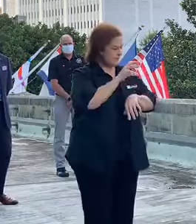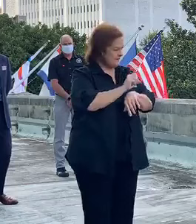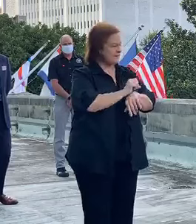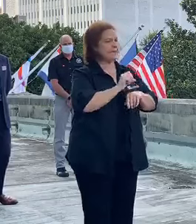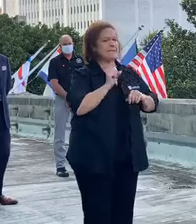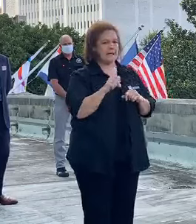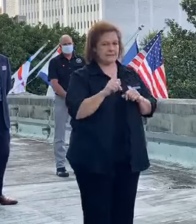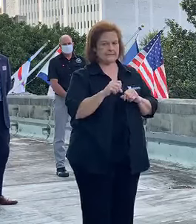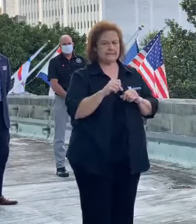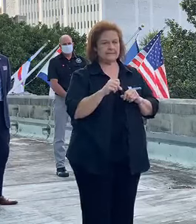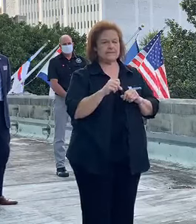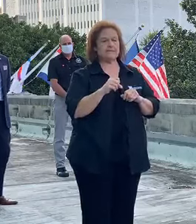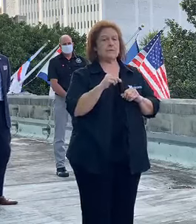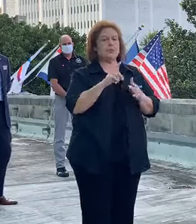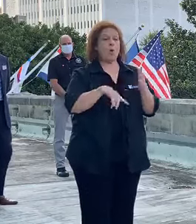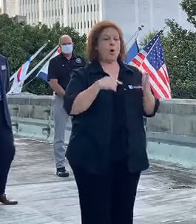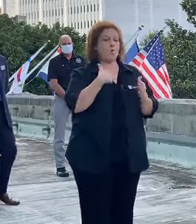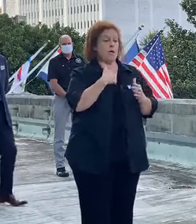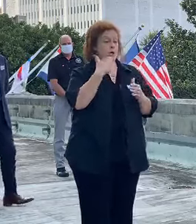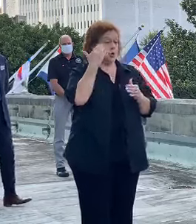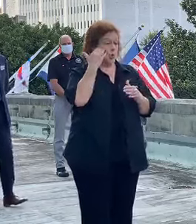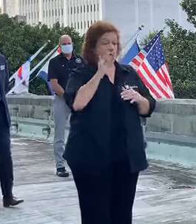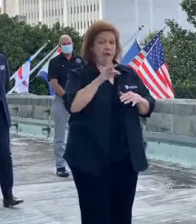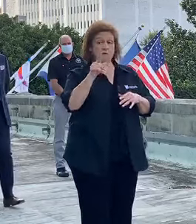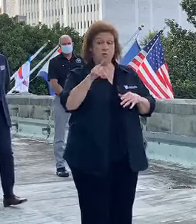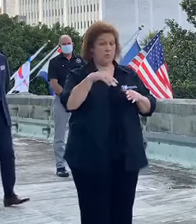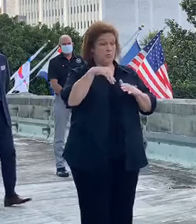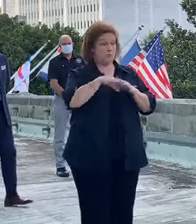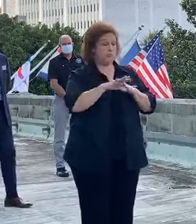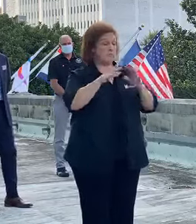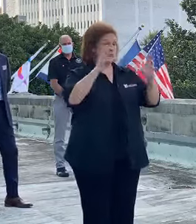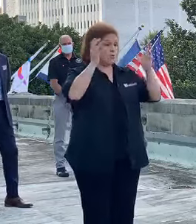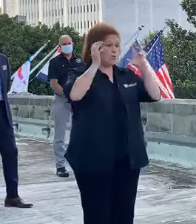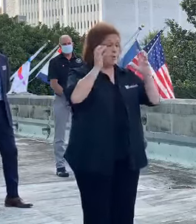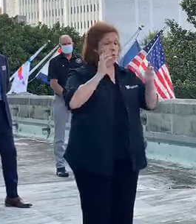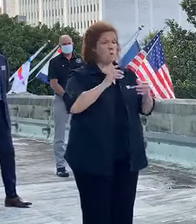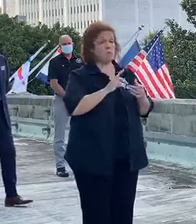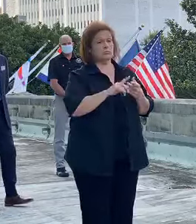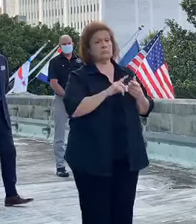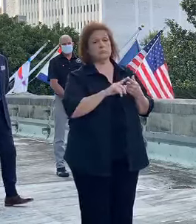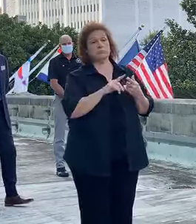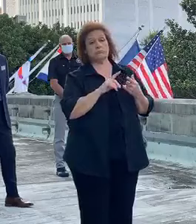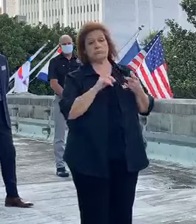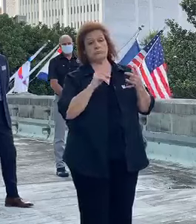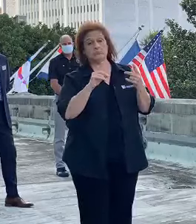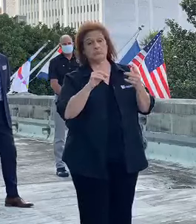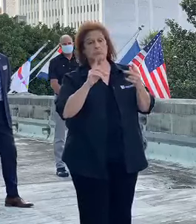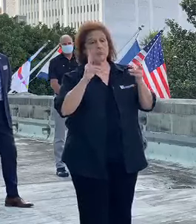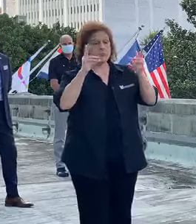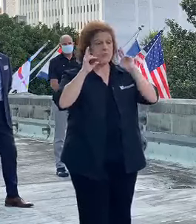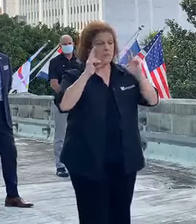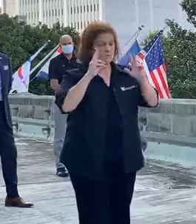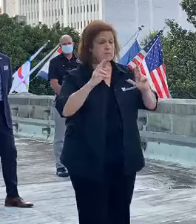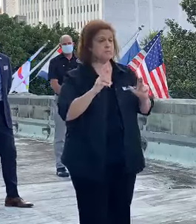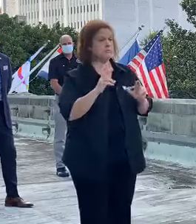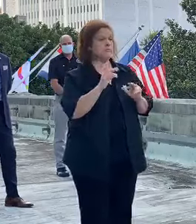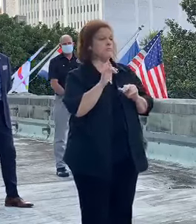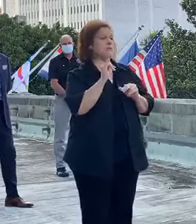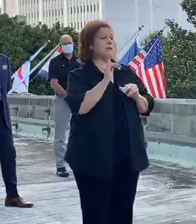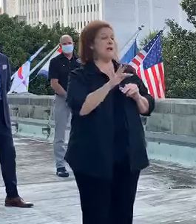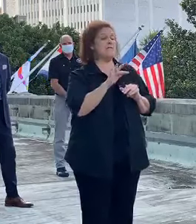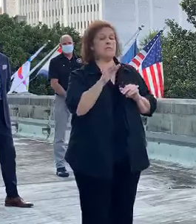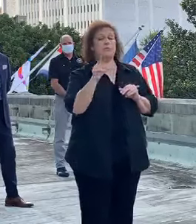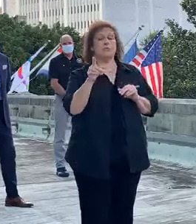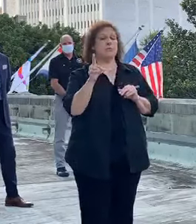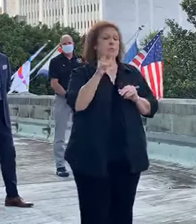ma'am. And what we do know, appointment only if you're going to the beauty shop, if you're going to the barber shop, if you're going